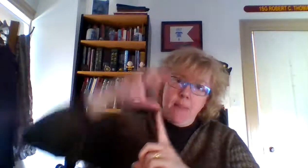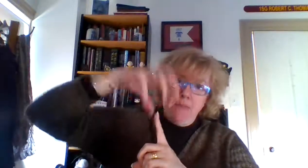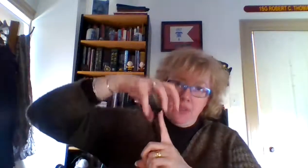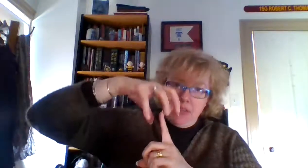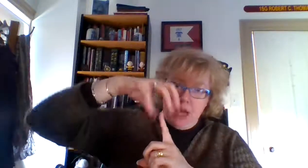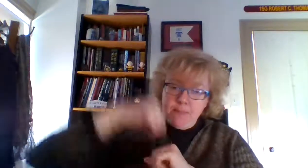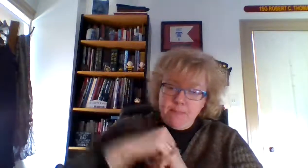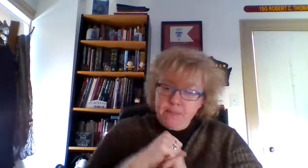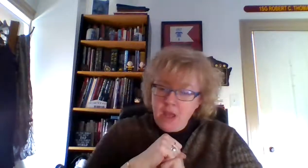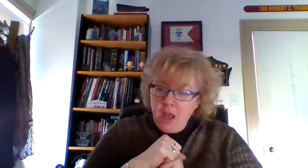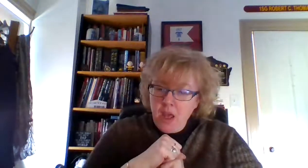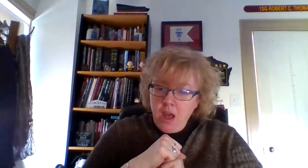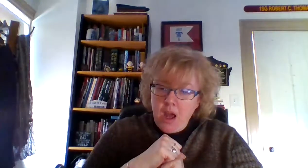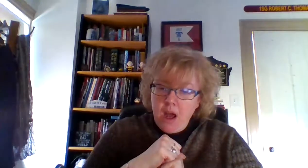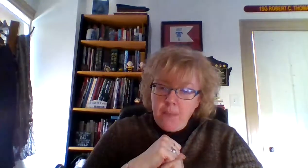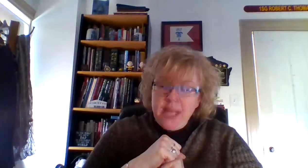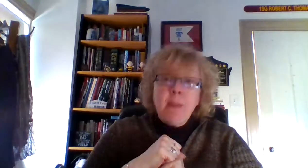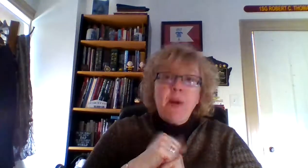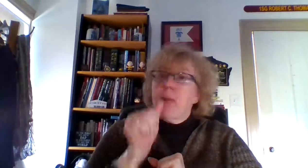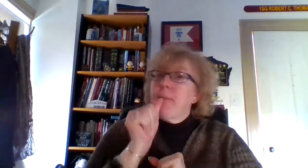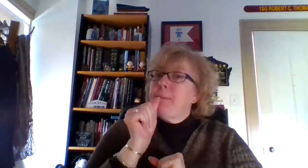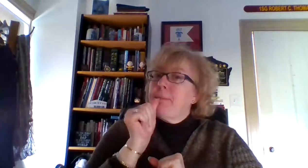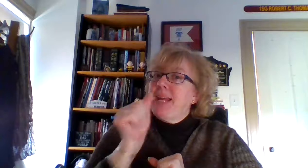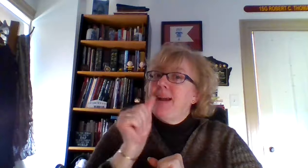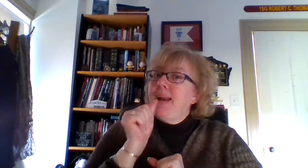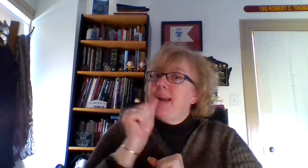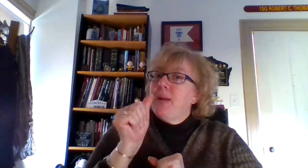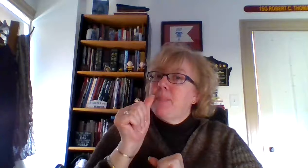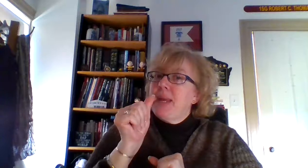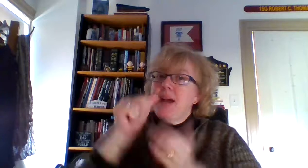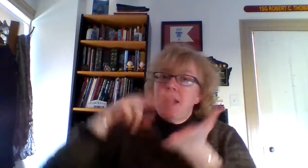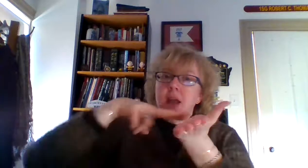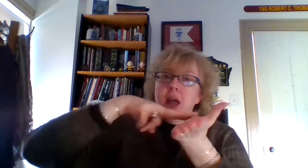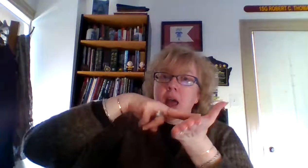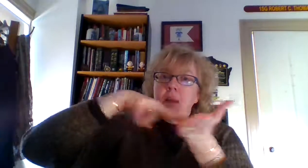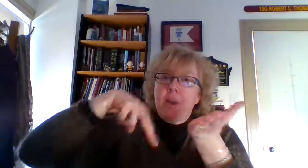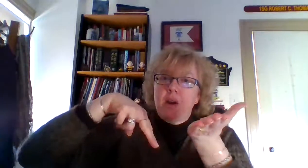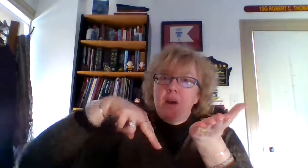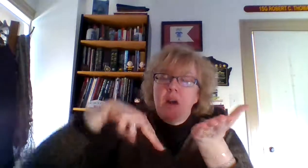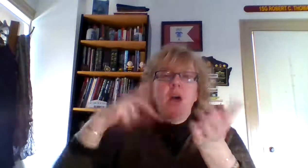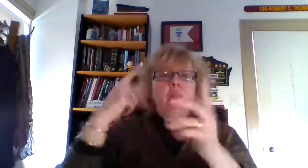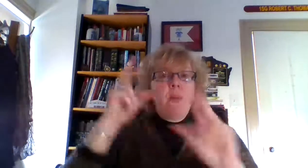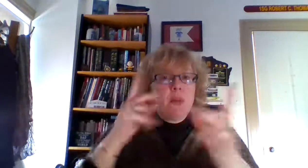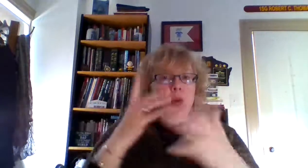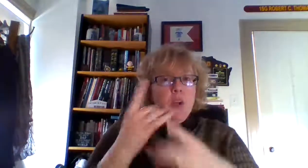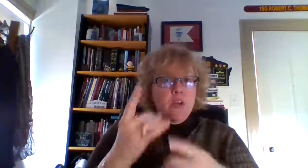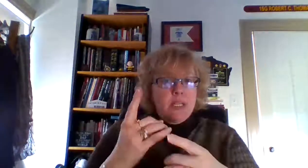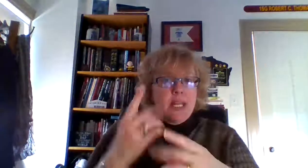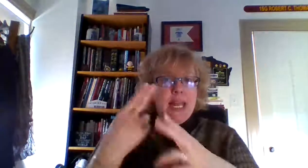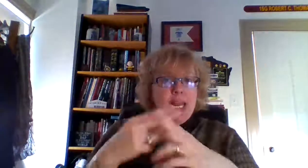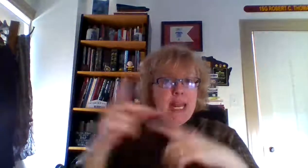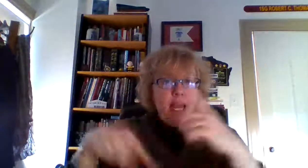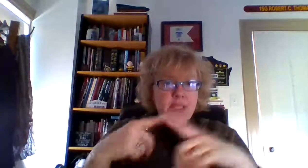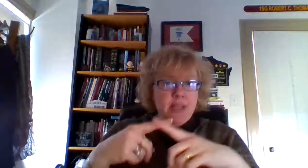little top. Peanut butter, peanut, and butter. For people who are interested in name